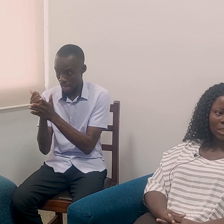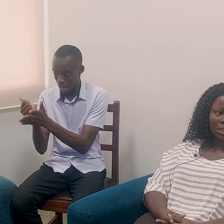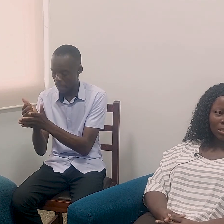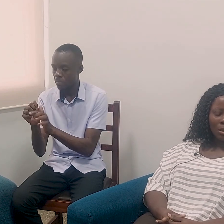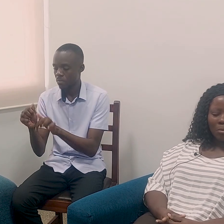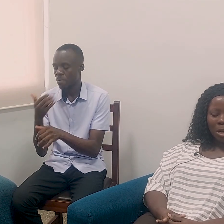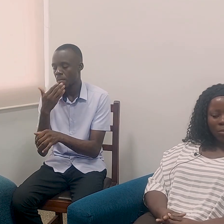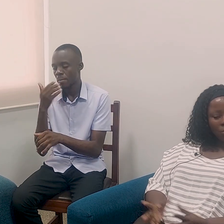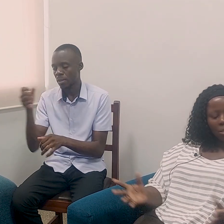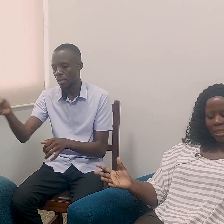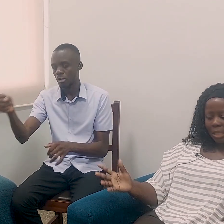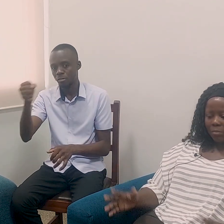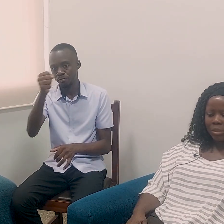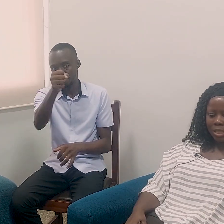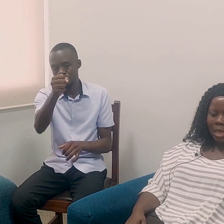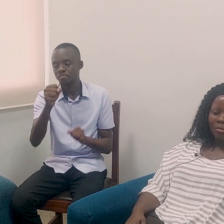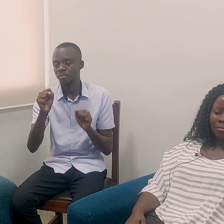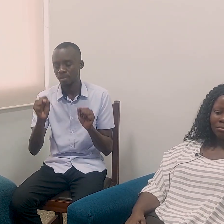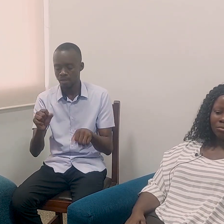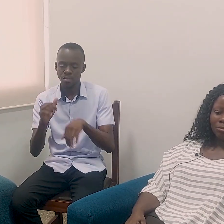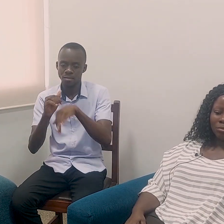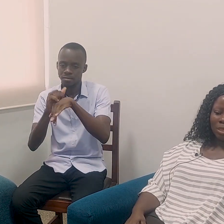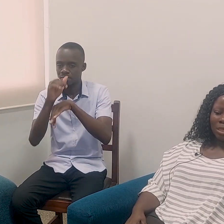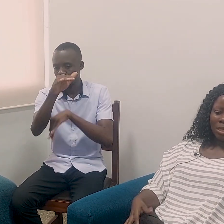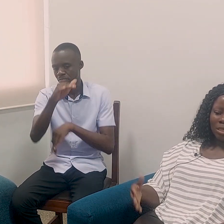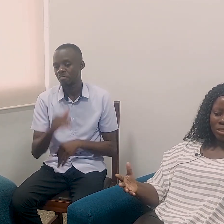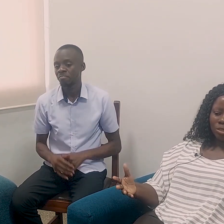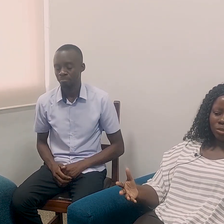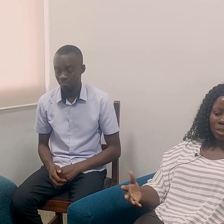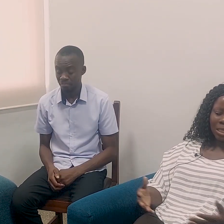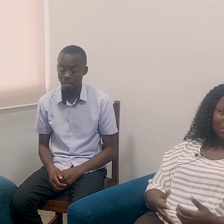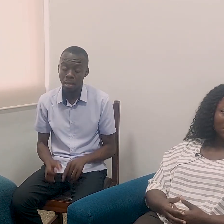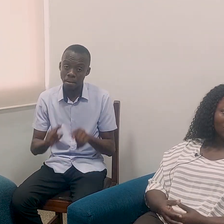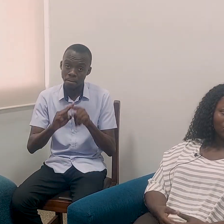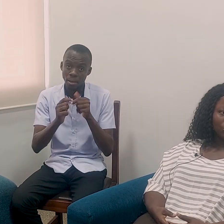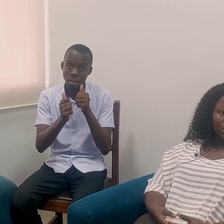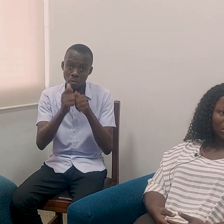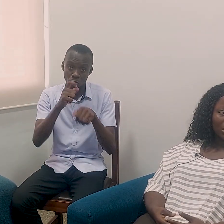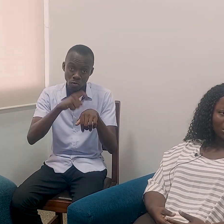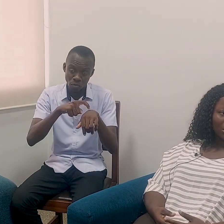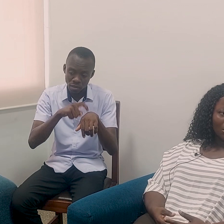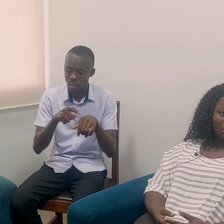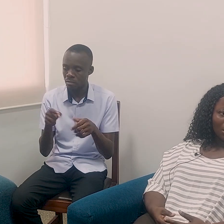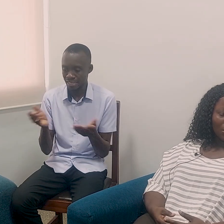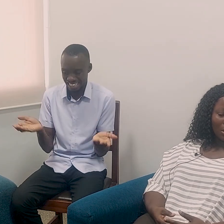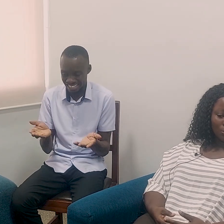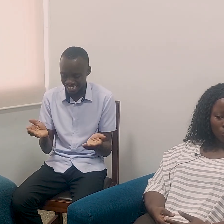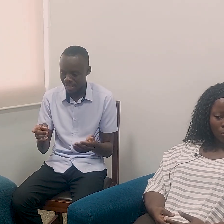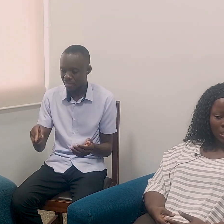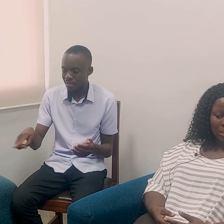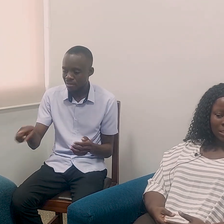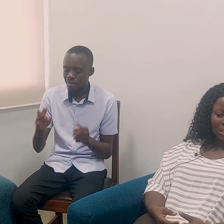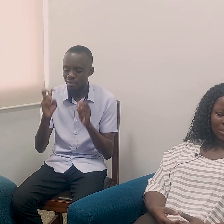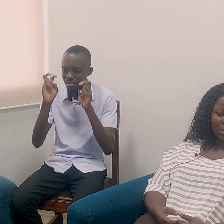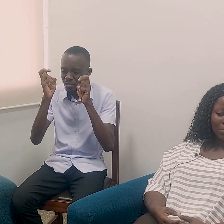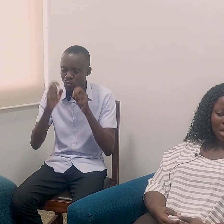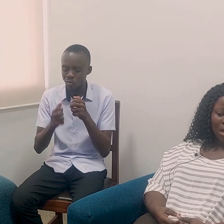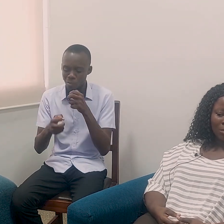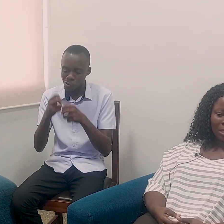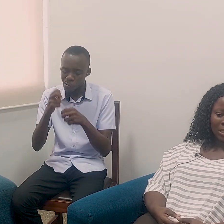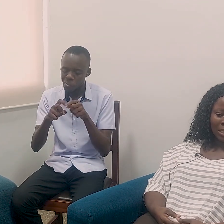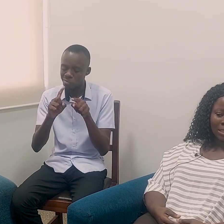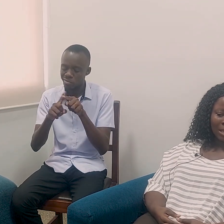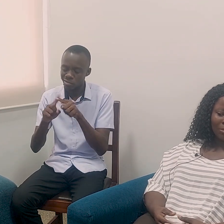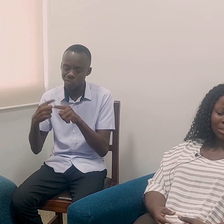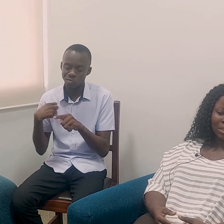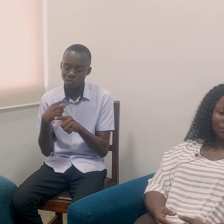with it. But most times, yeah, issues get dealt with. Yeah, I know it is a stigma out